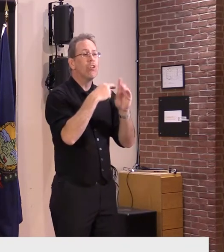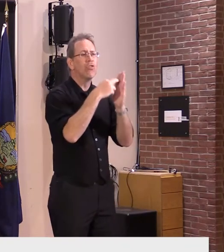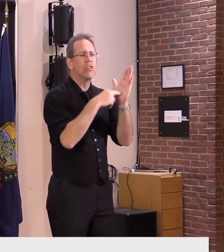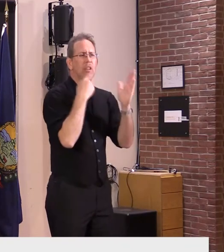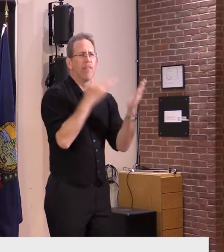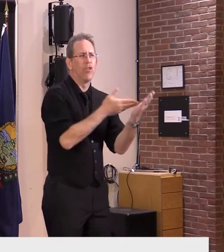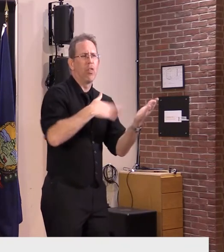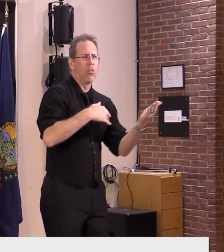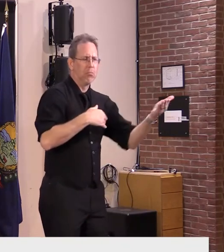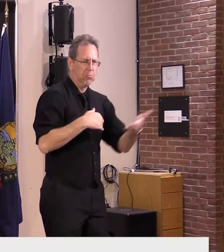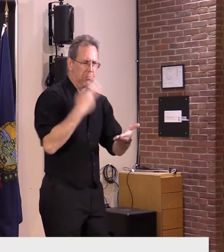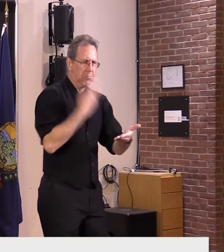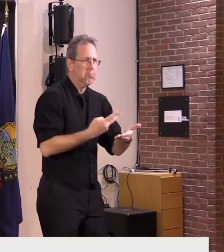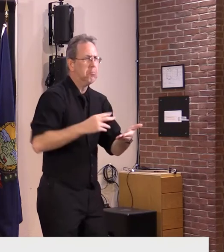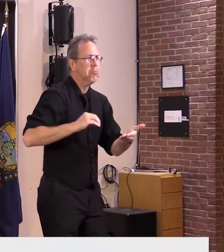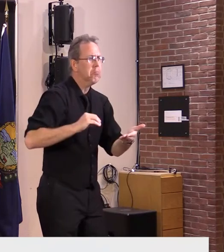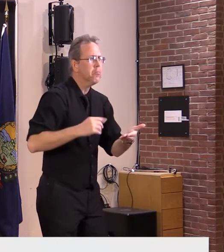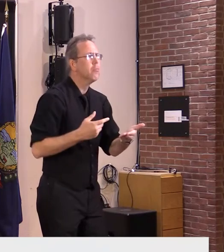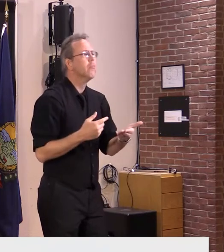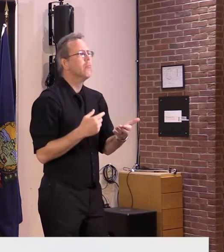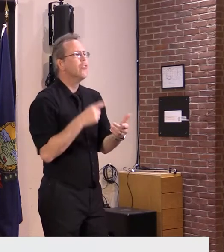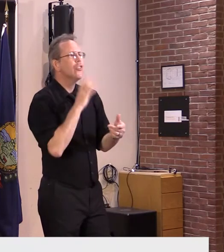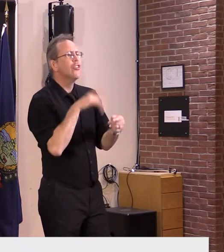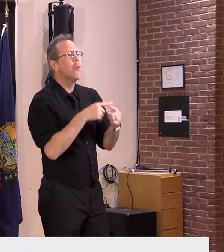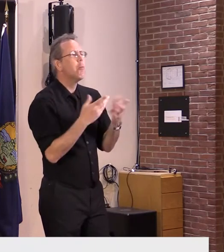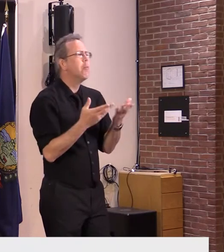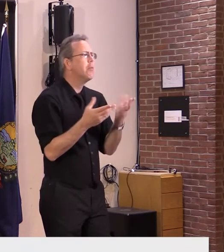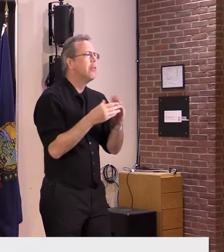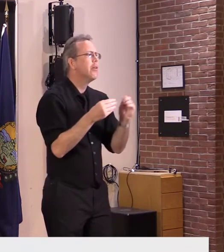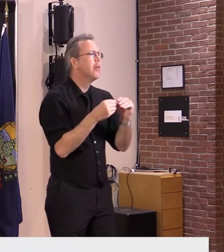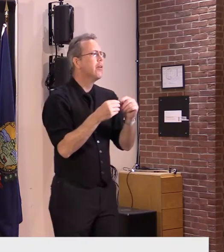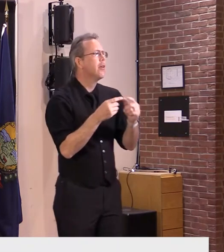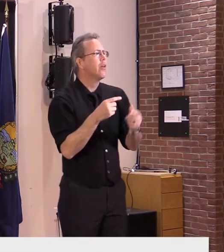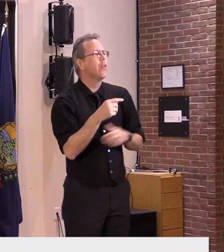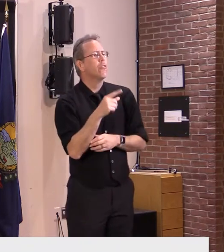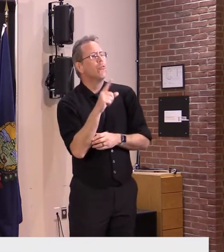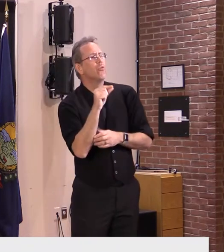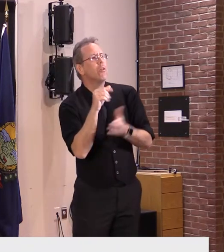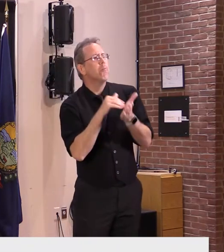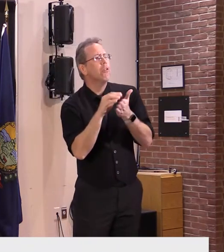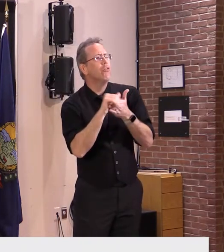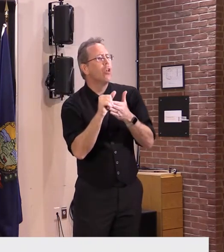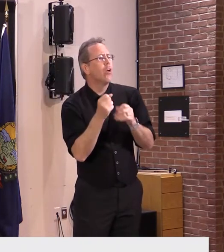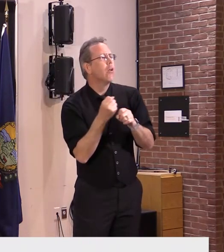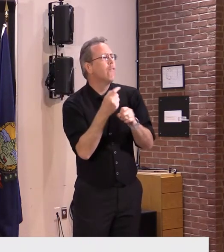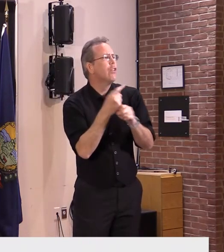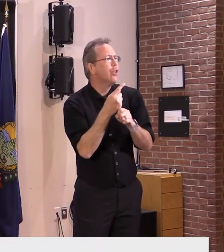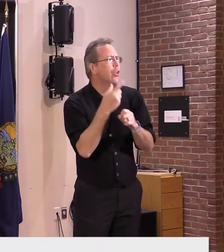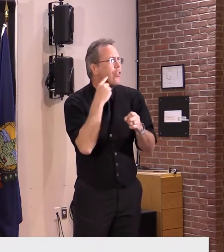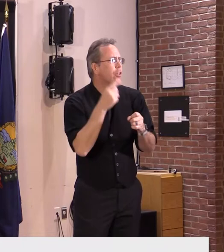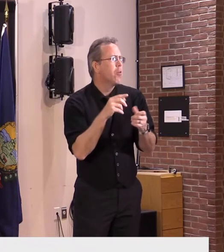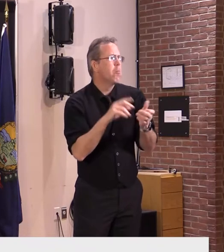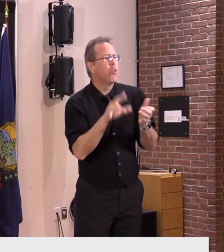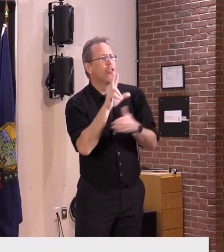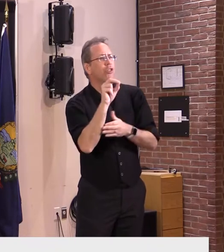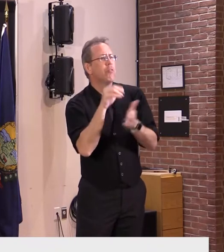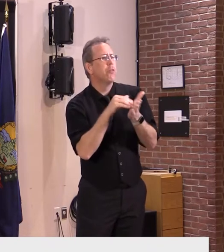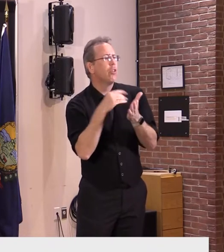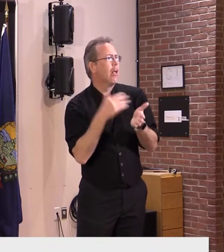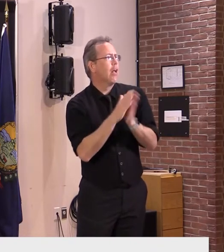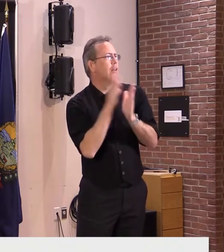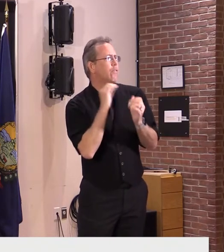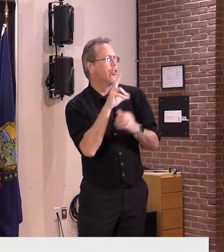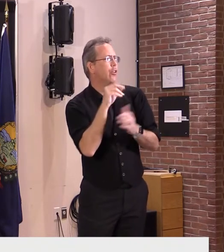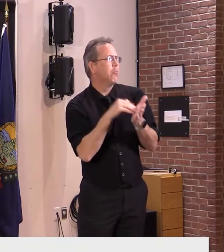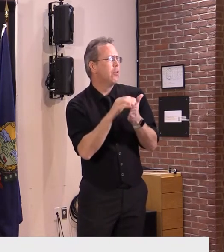about maybe $1 million a year versus $30 million a year for the universal